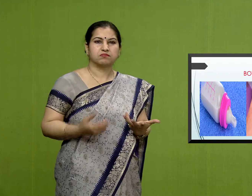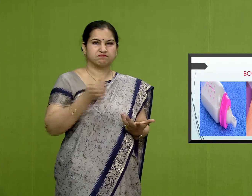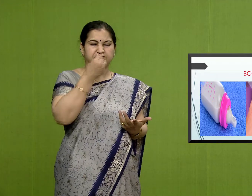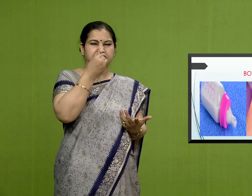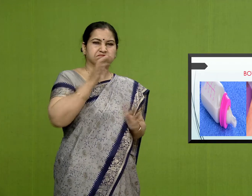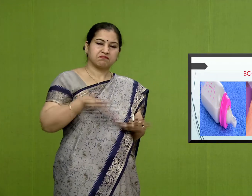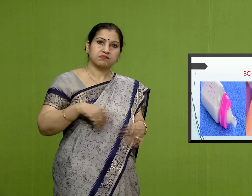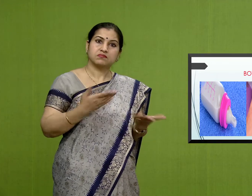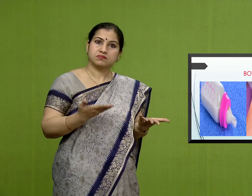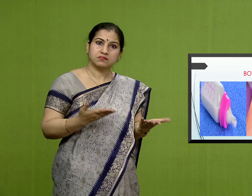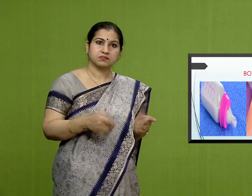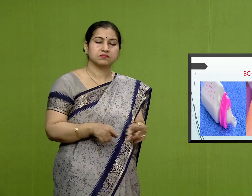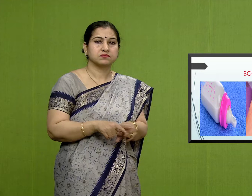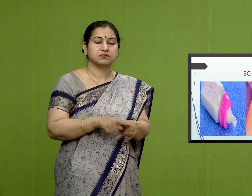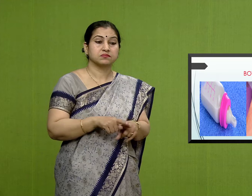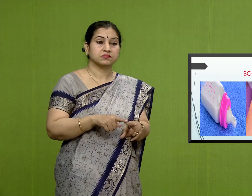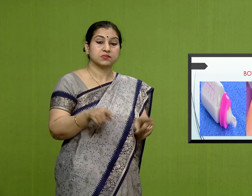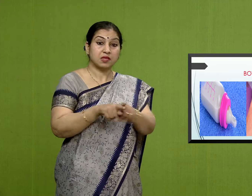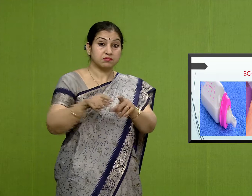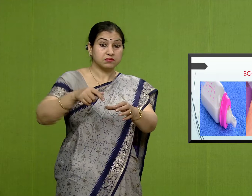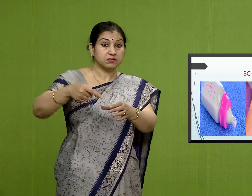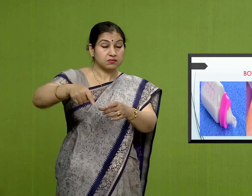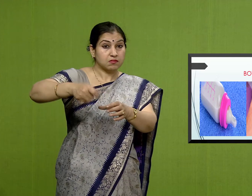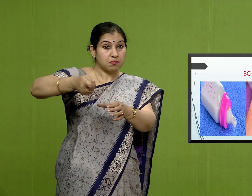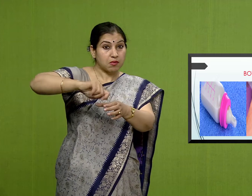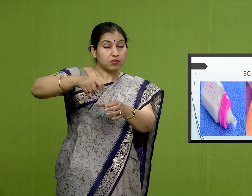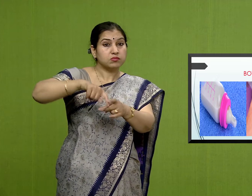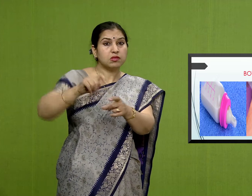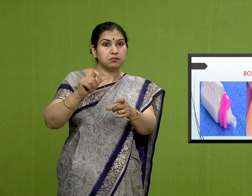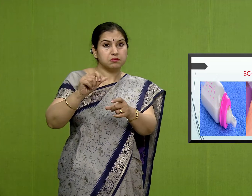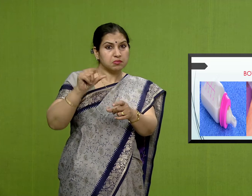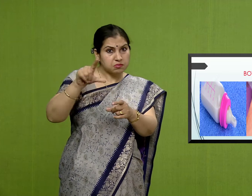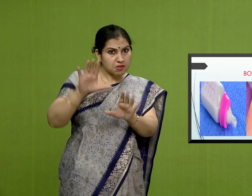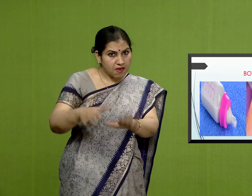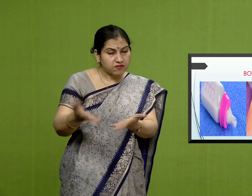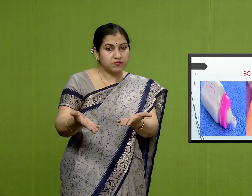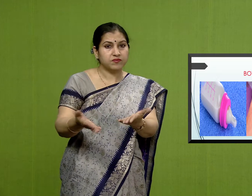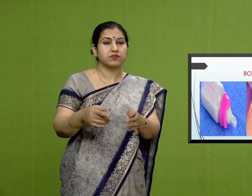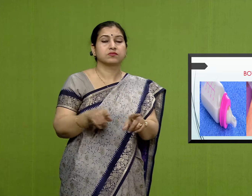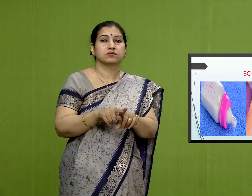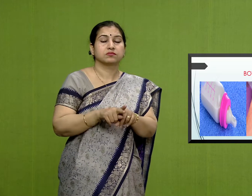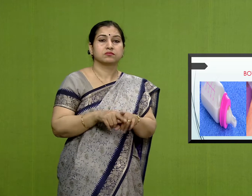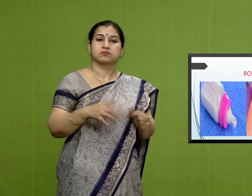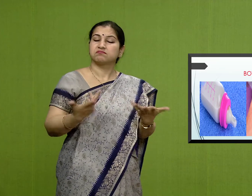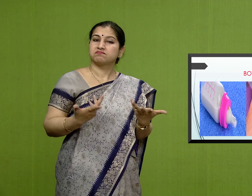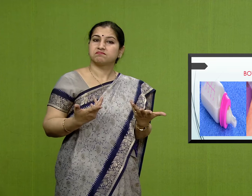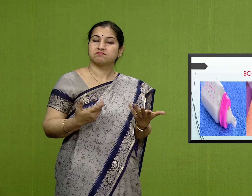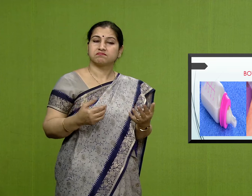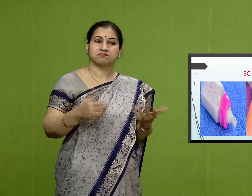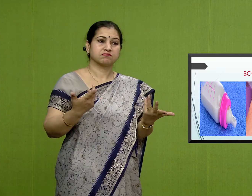It is often expensive and right kind is not accessible.